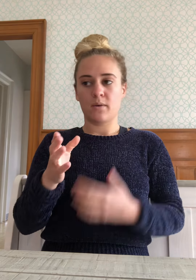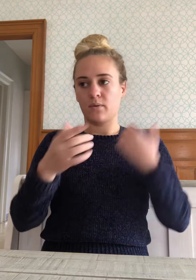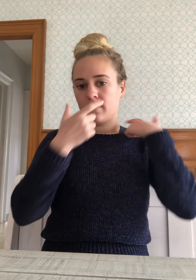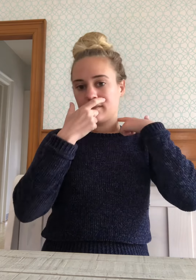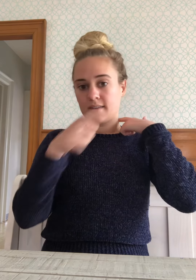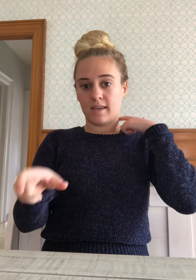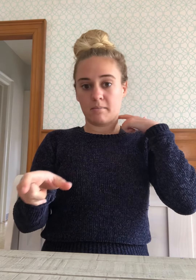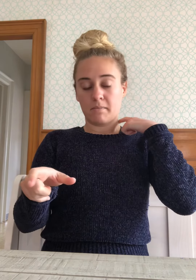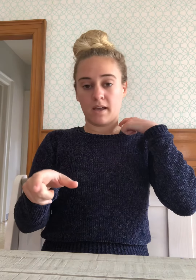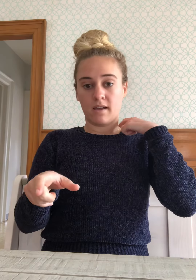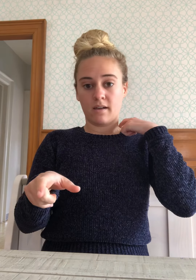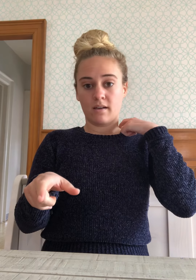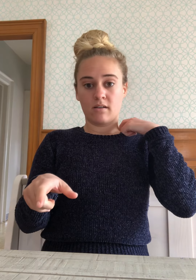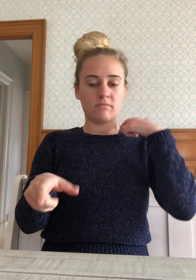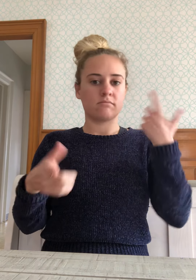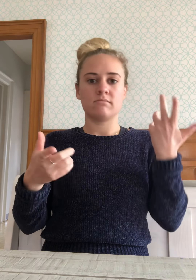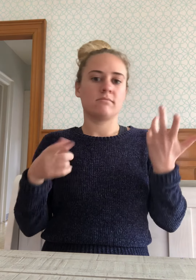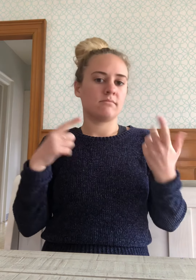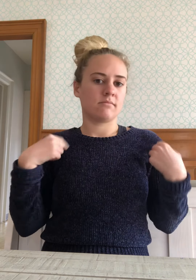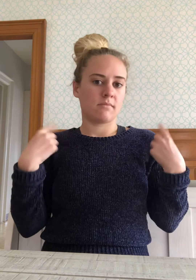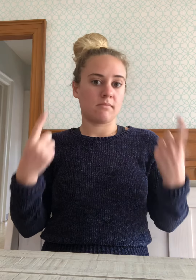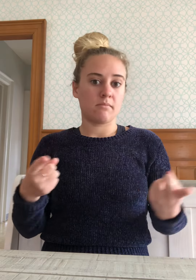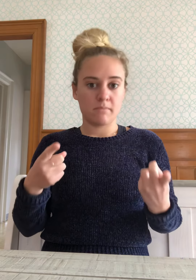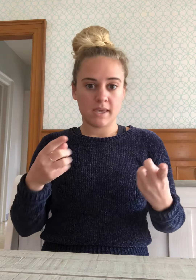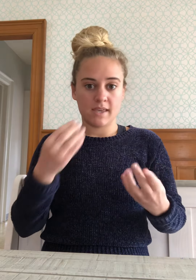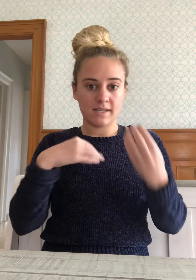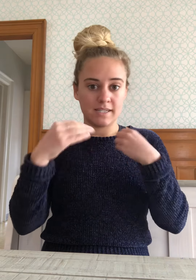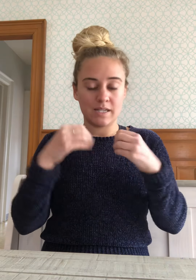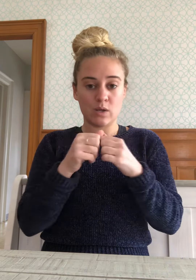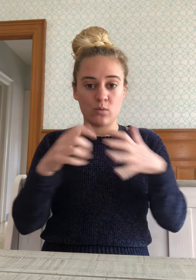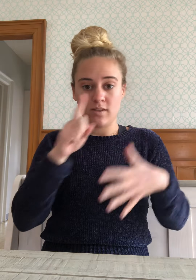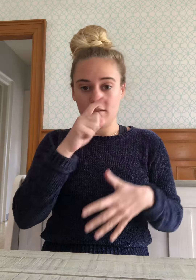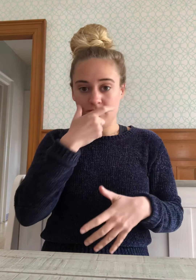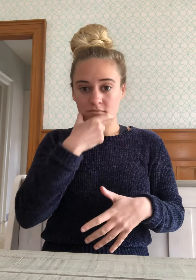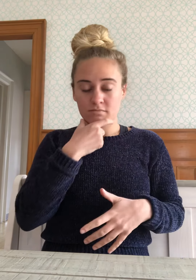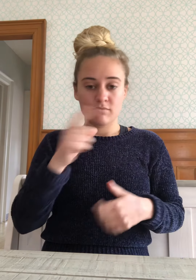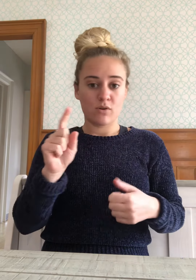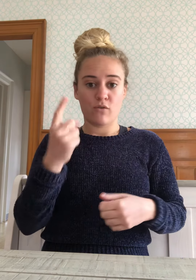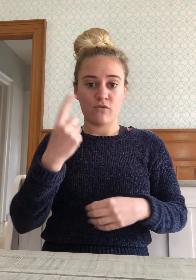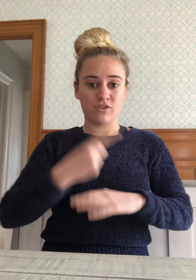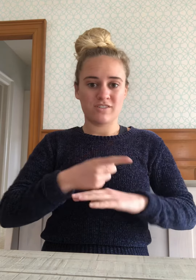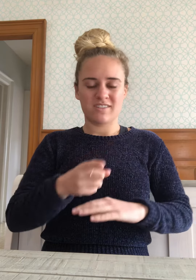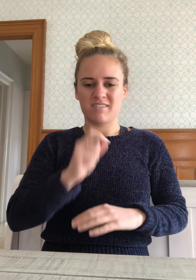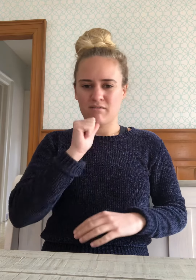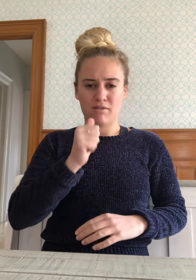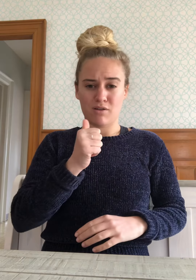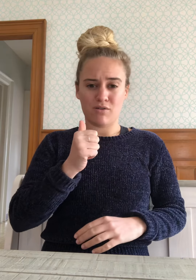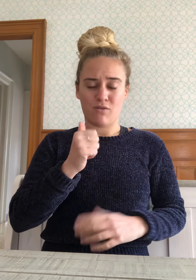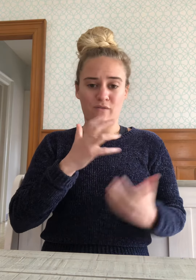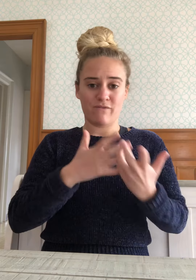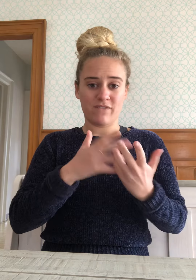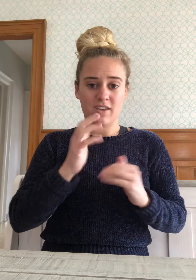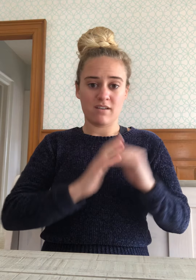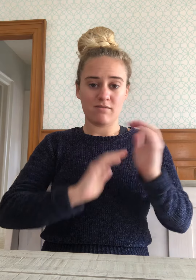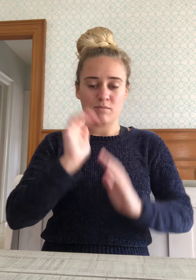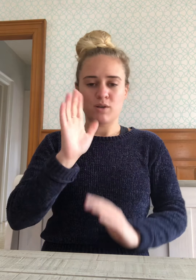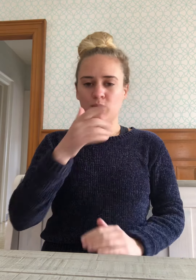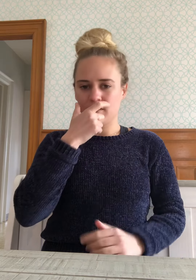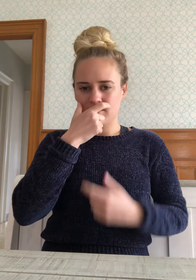when they have a meal. They've been doing that right along. And the first day they get the dentures, they don't fit that comfortably. They're going to take them out, and that sets the